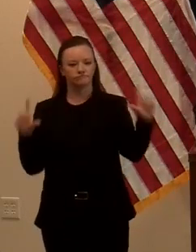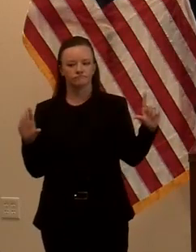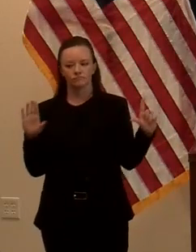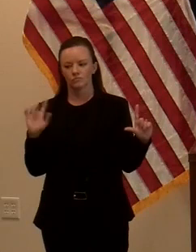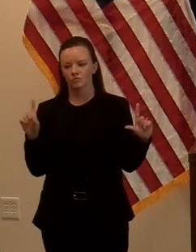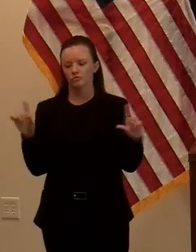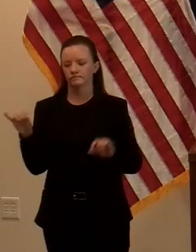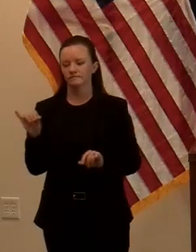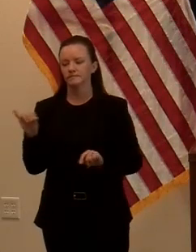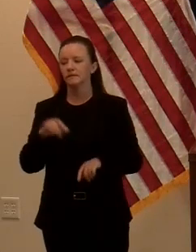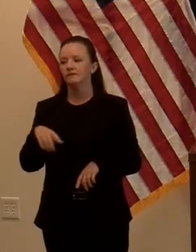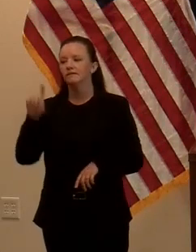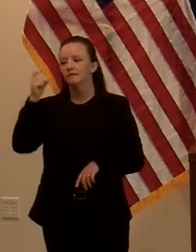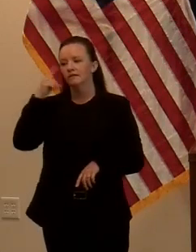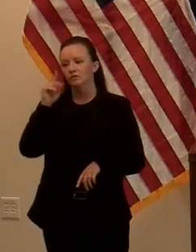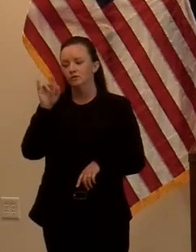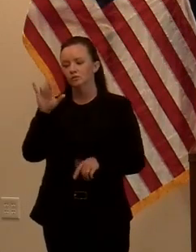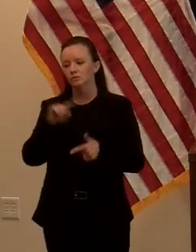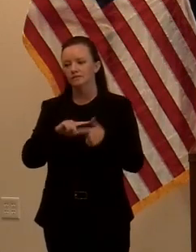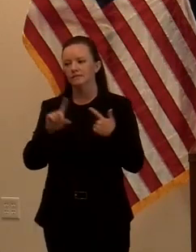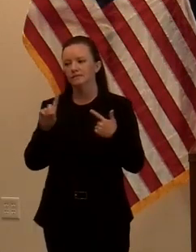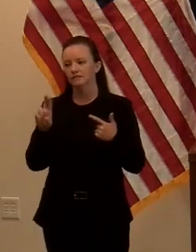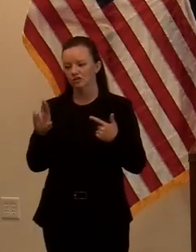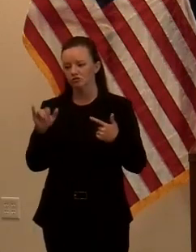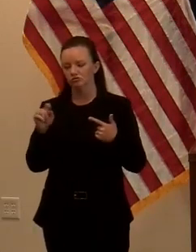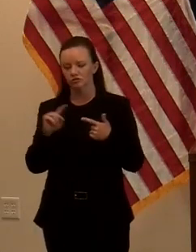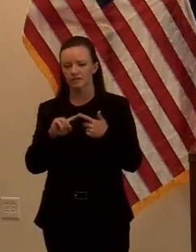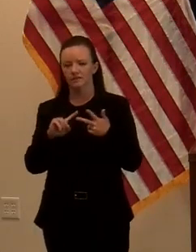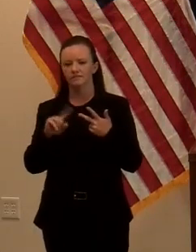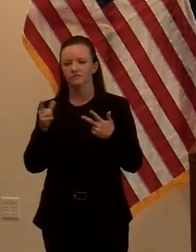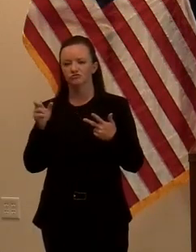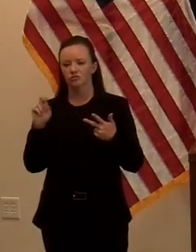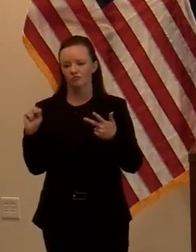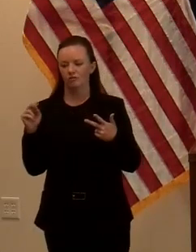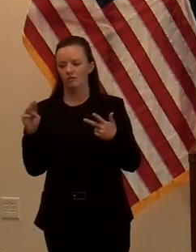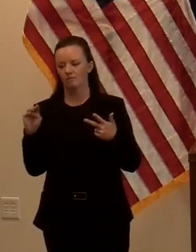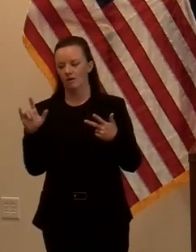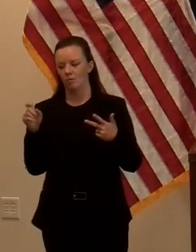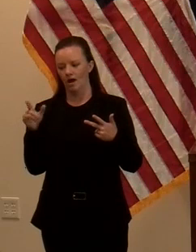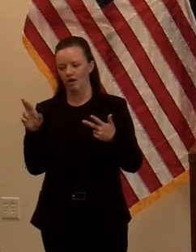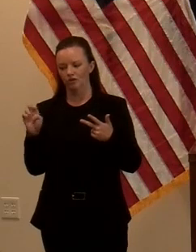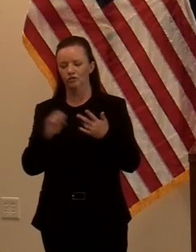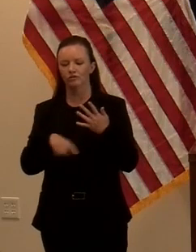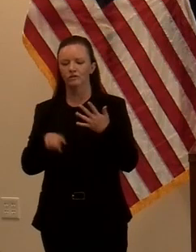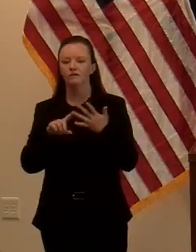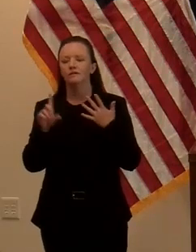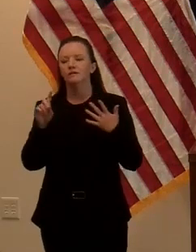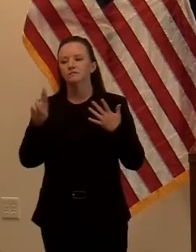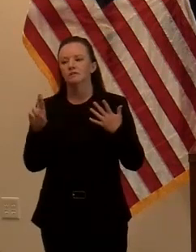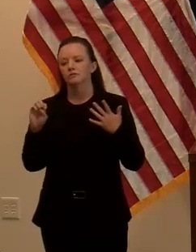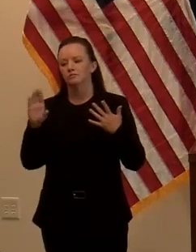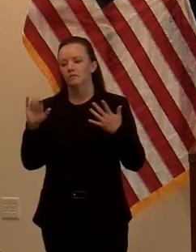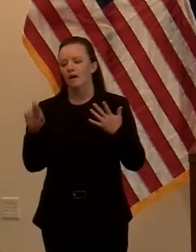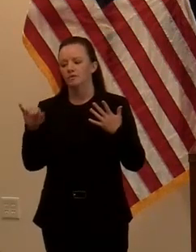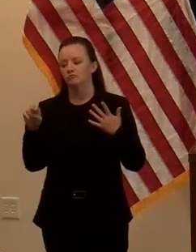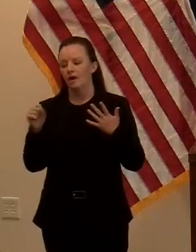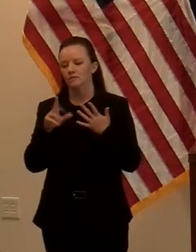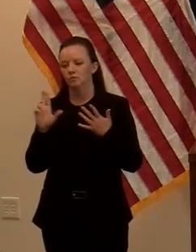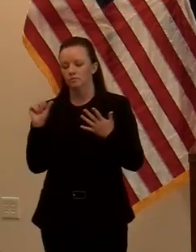Governor Ducey, Dr. Chris, General McGuire, Dr. Bobby Robbins from the University of Arizona, as well as